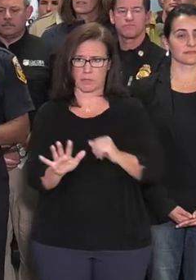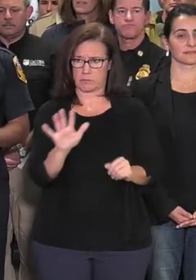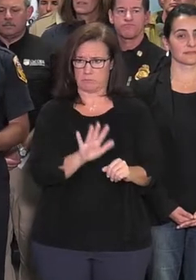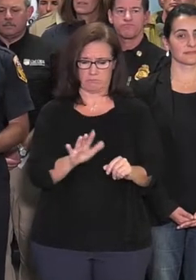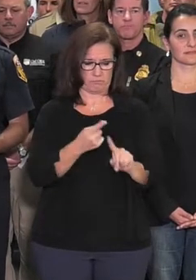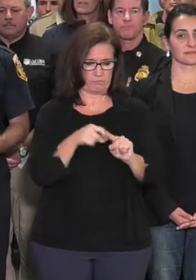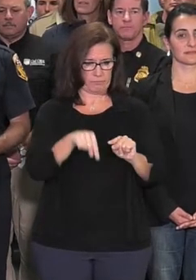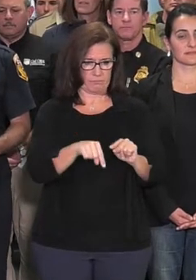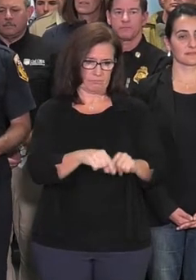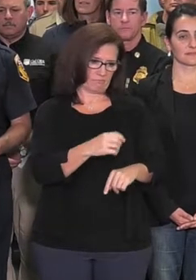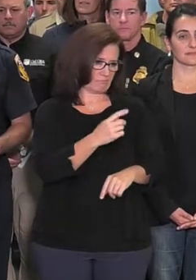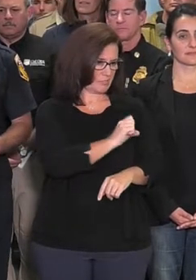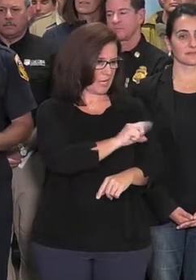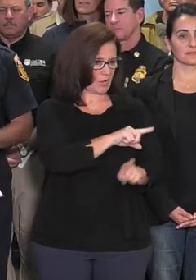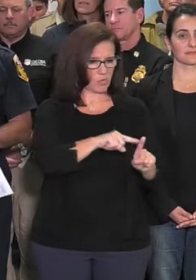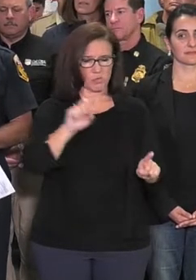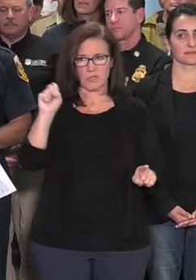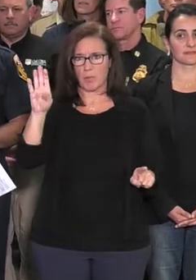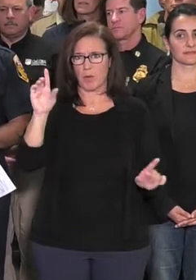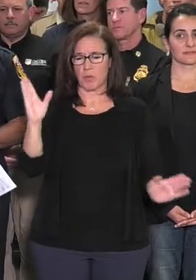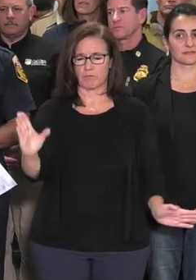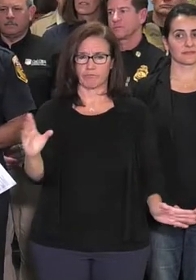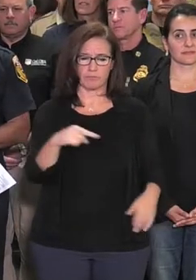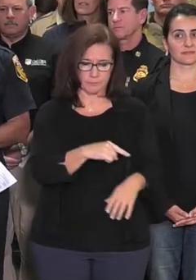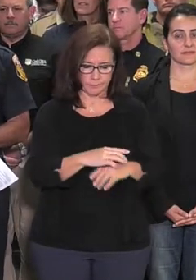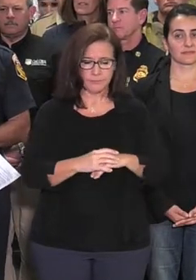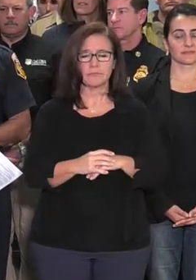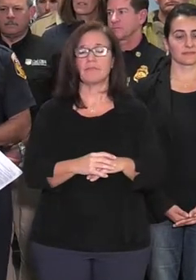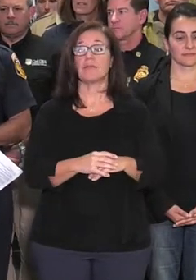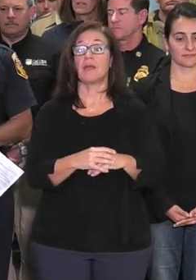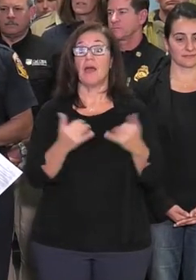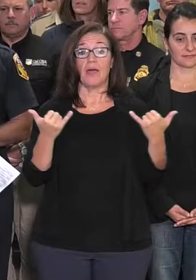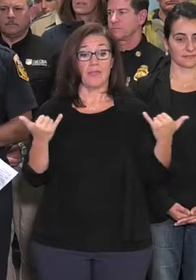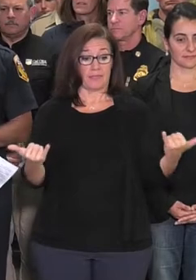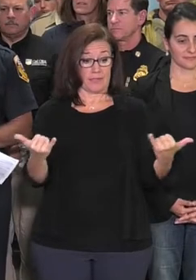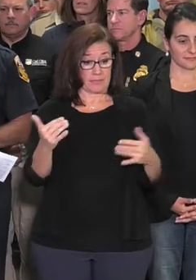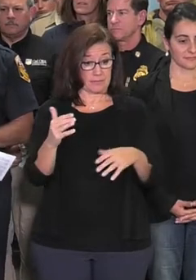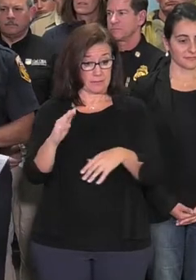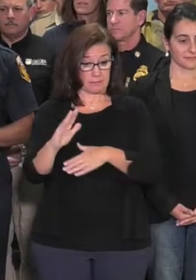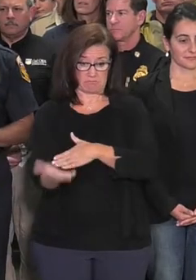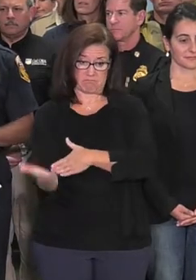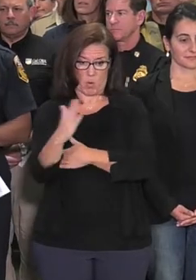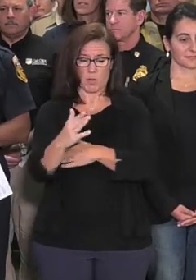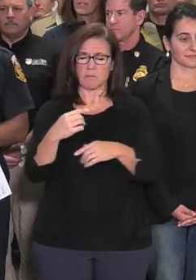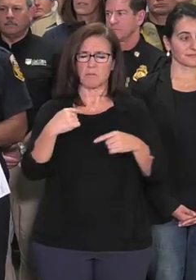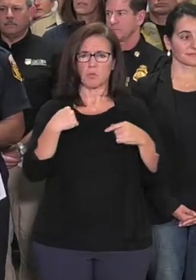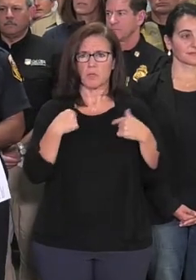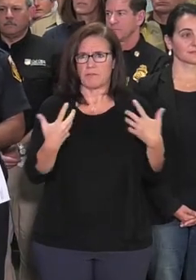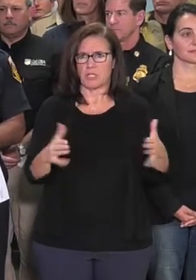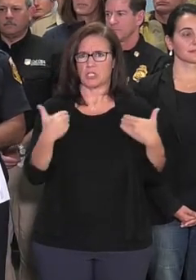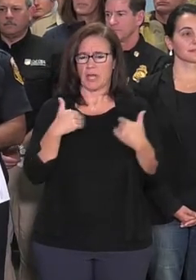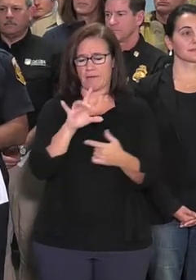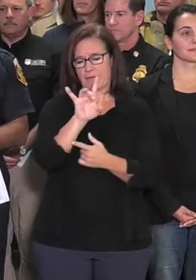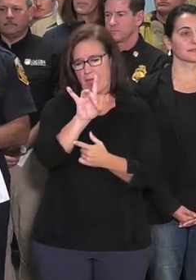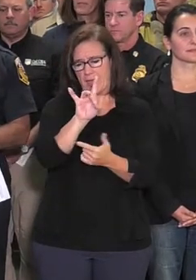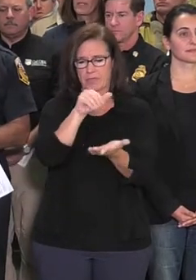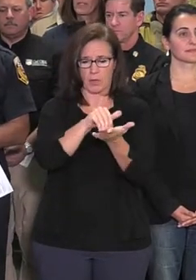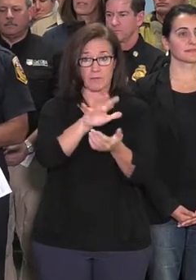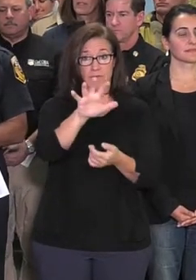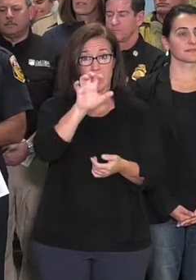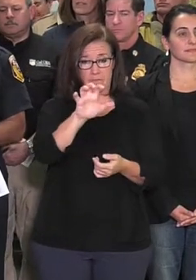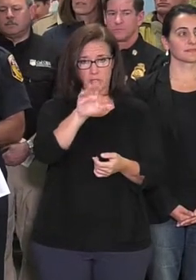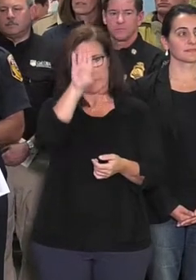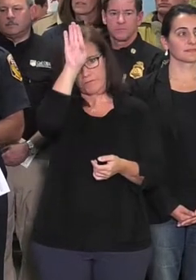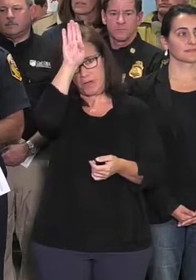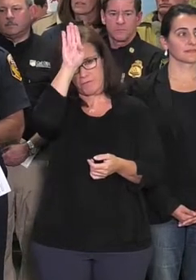throughout the Southland. So as of this morning, we have 8,500 firefighters on the fire line across the six large